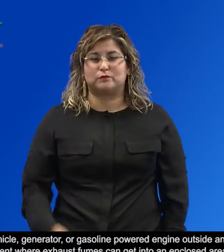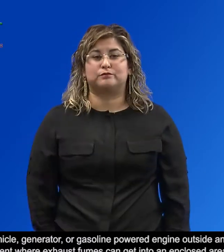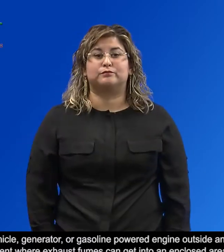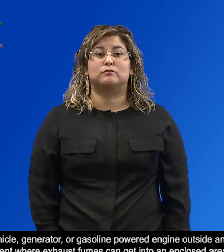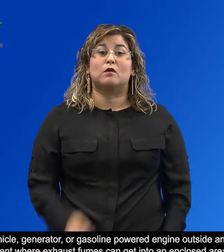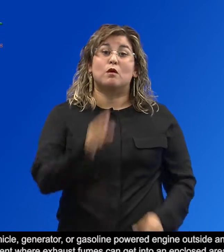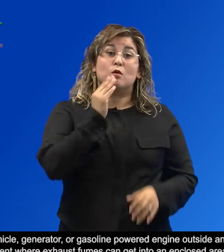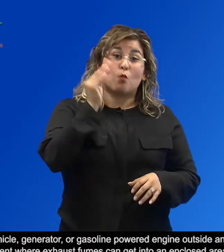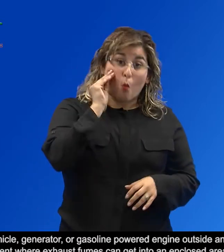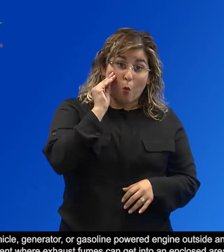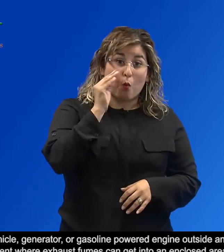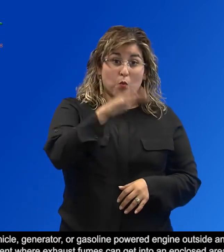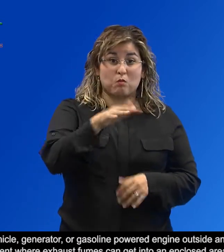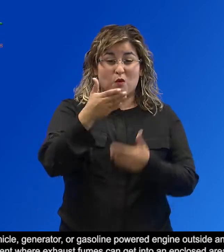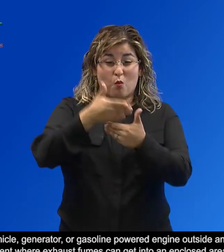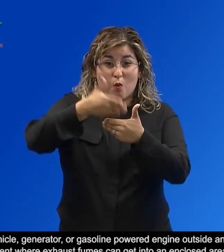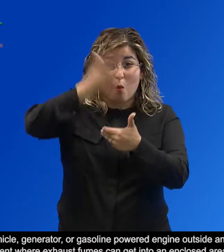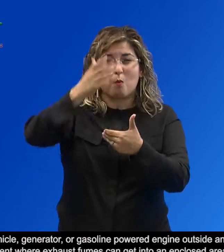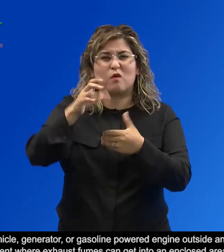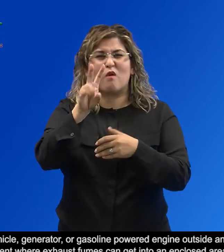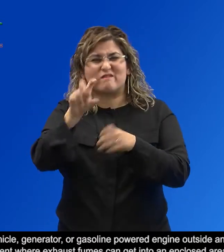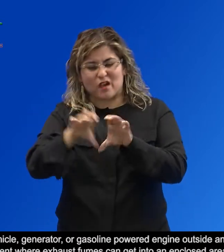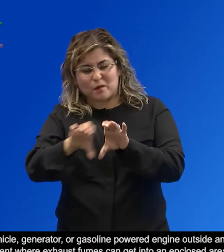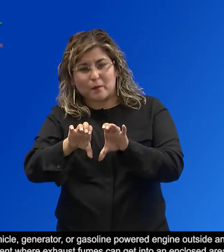where exhaust fumes can get into an enclosed area.